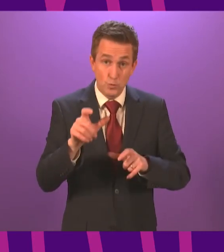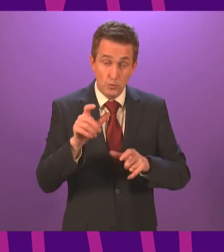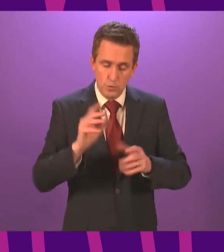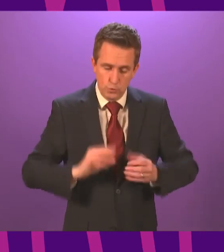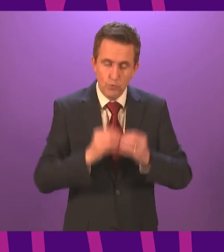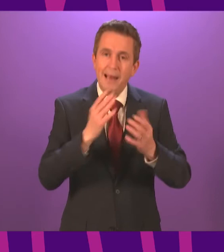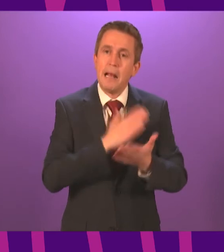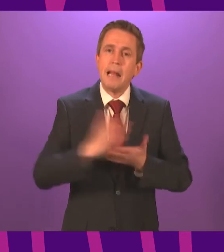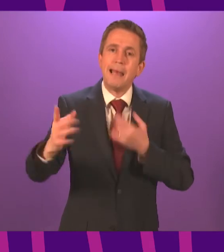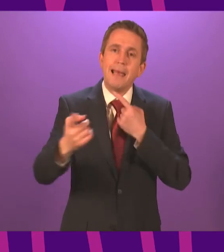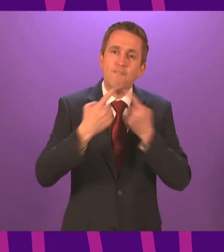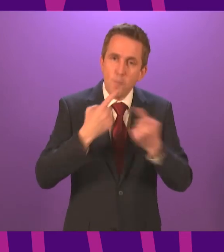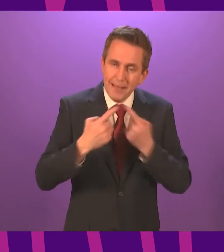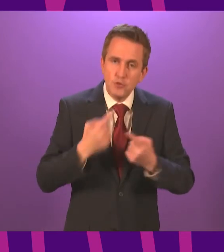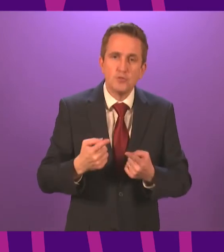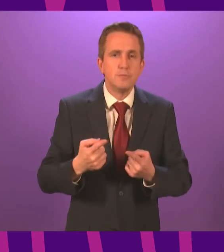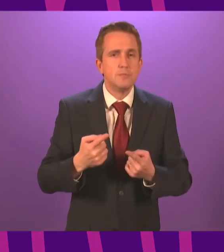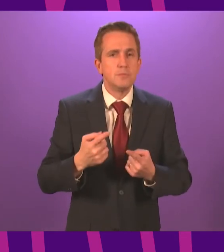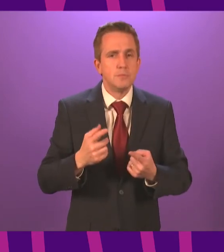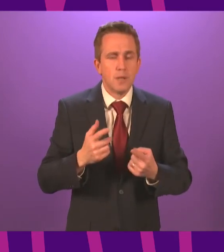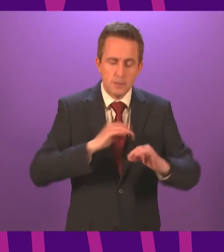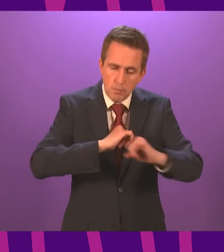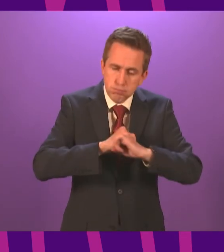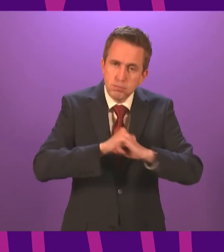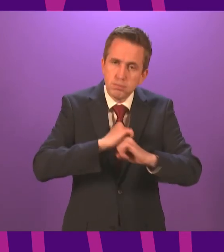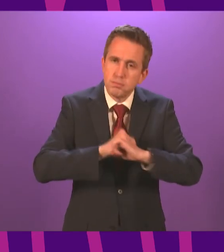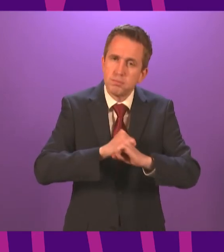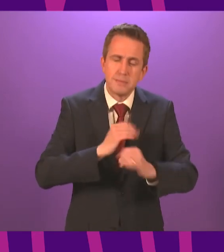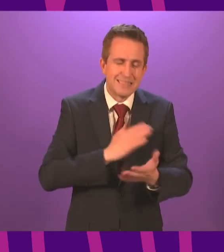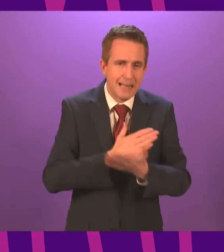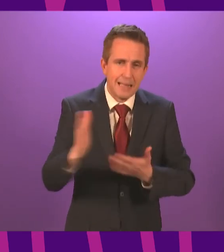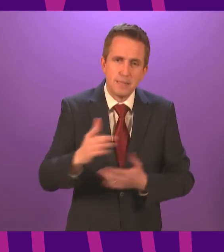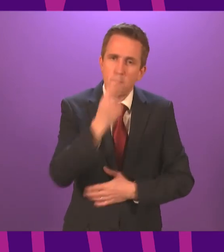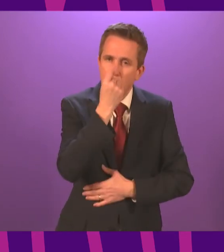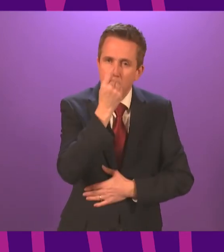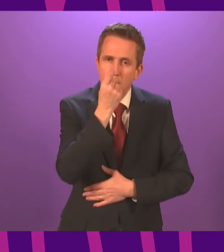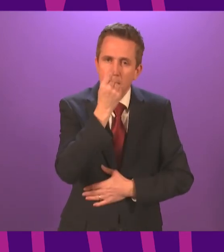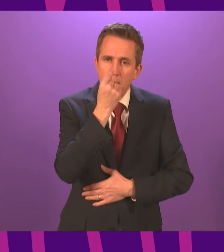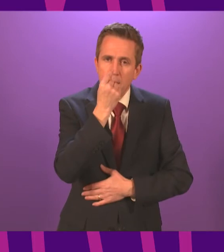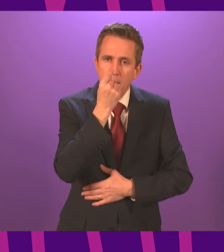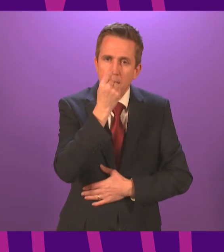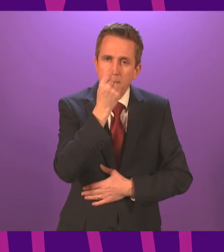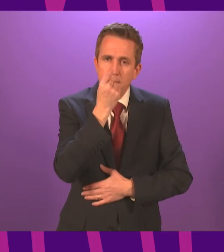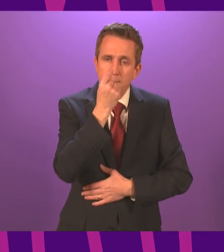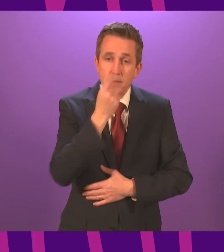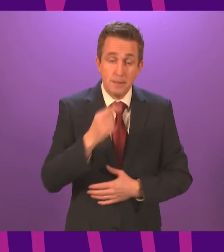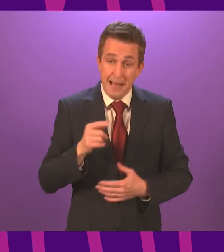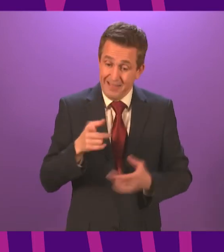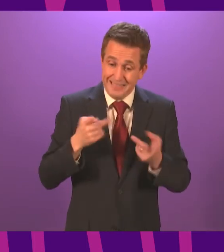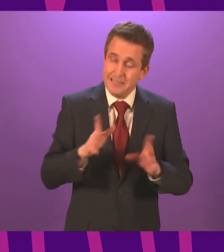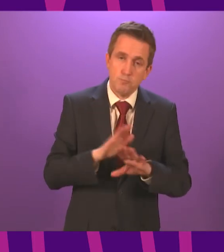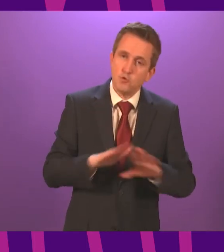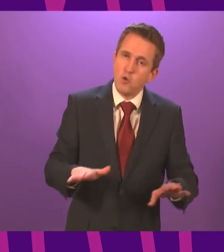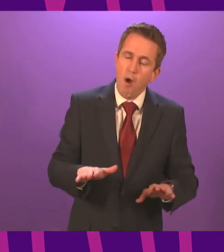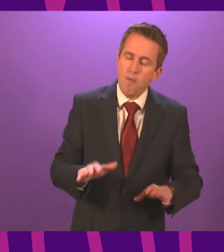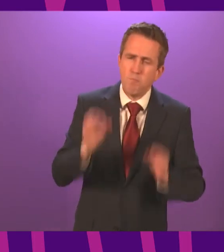that and to ensure people have access to the information as best they can. But of course, I recognise this is not perfect, but